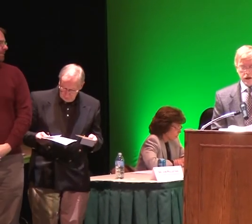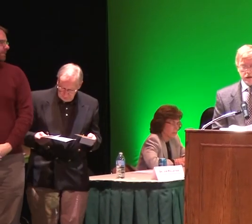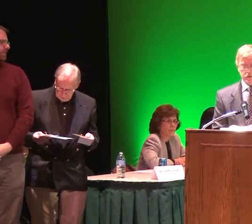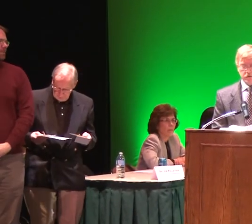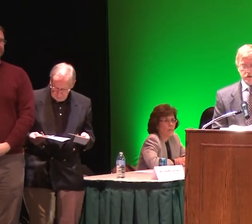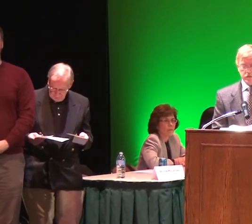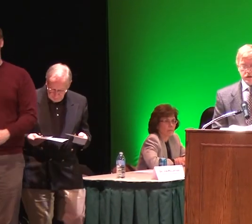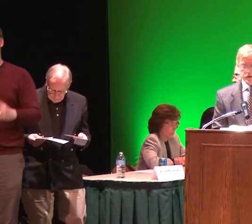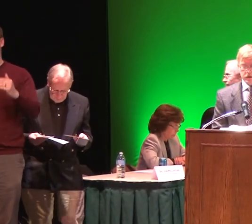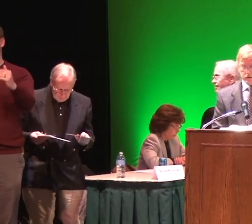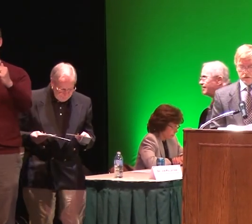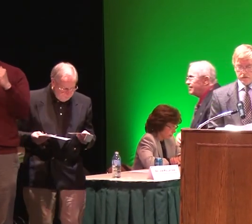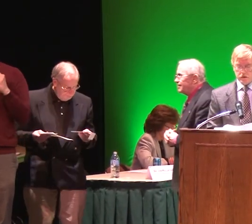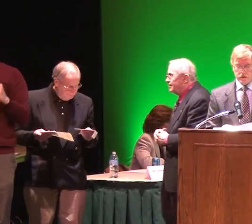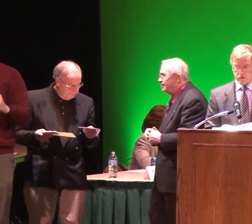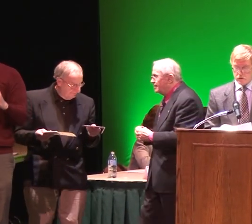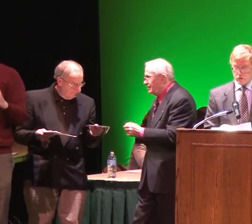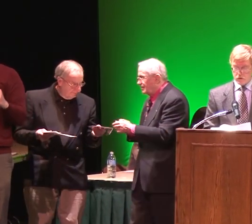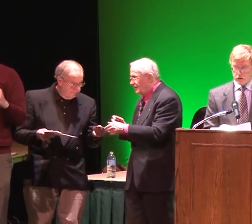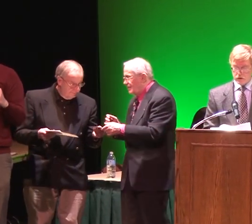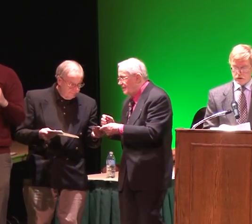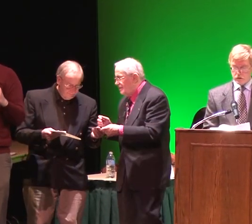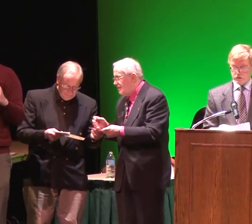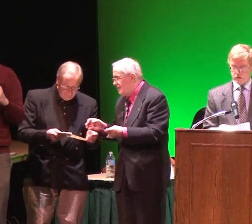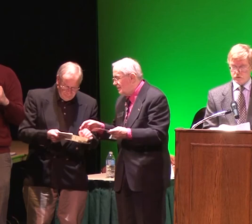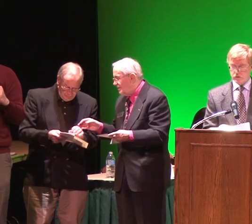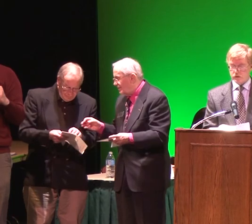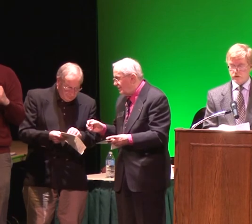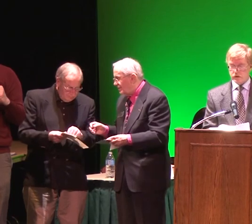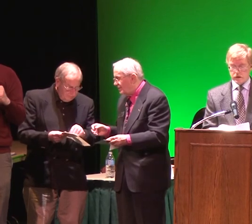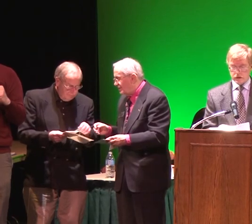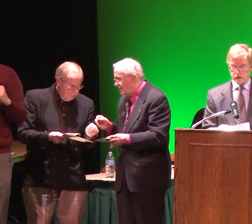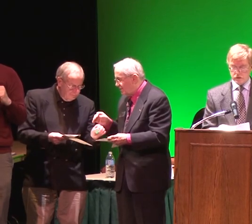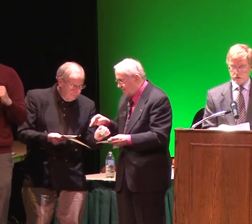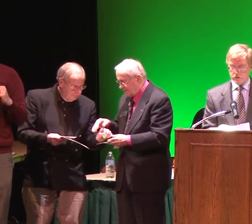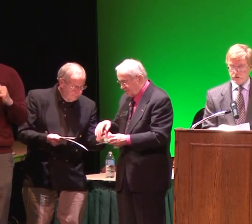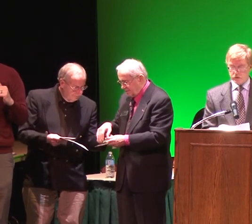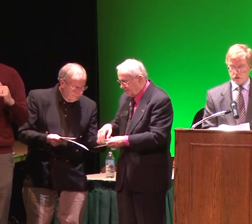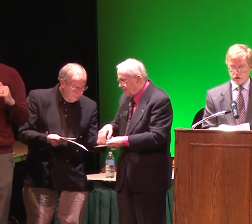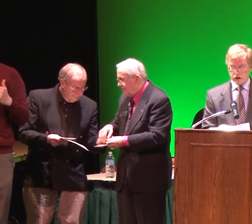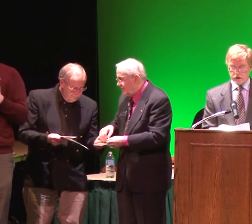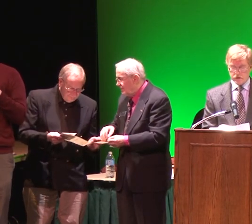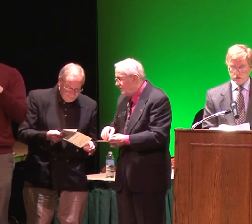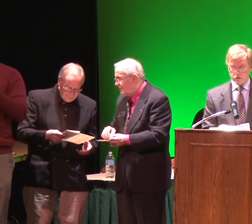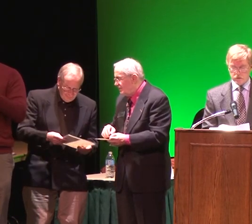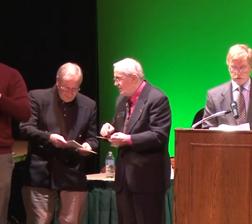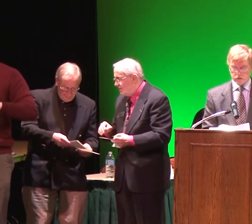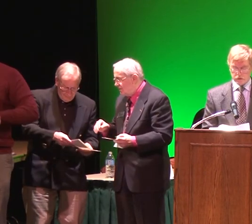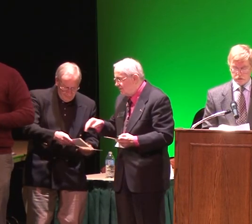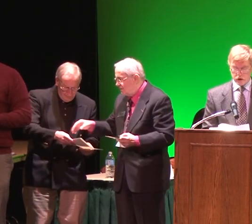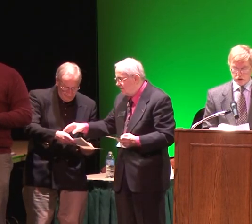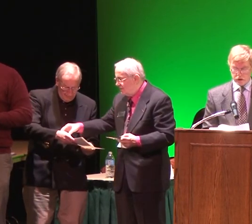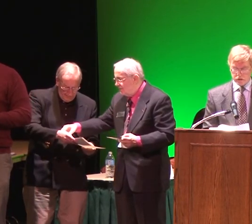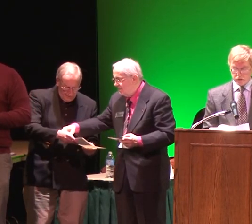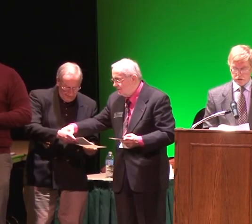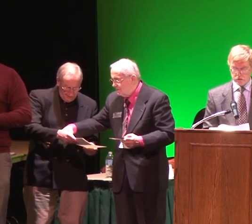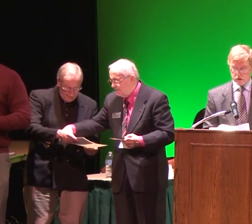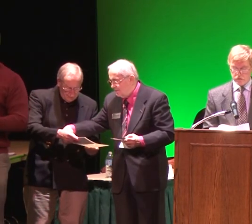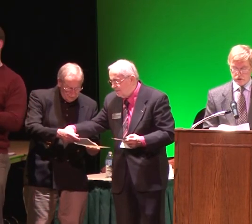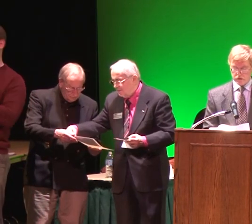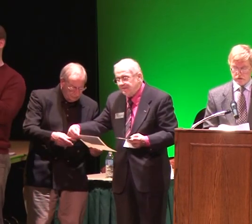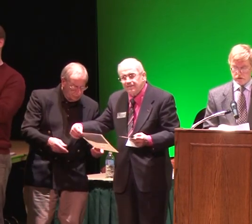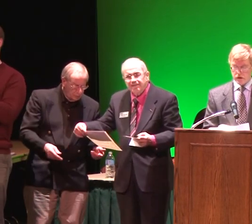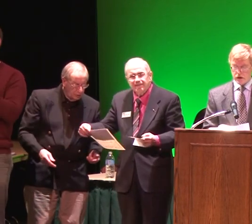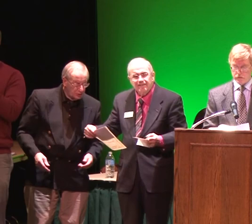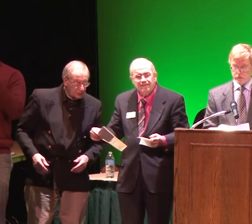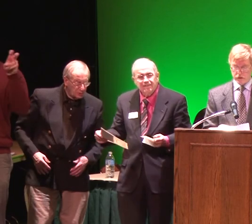And our last first place senior division award goes to a student from Taunton High School, the project The Mystery